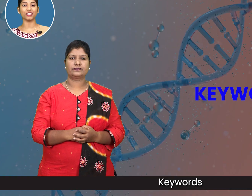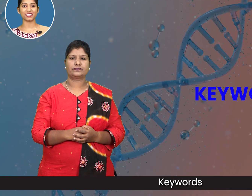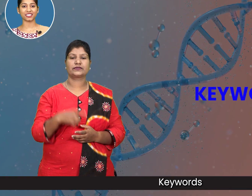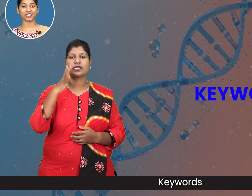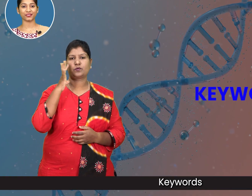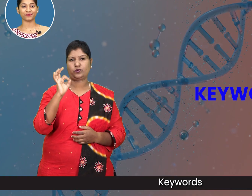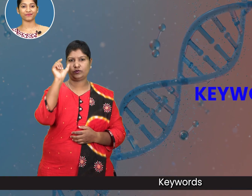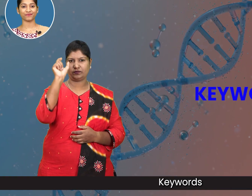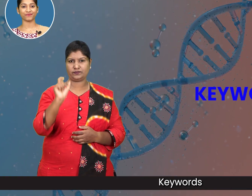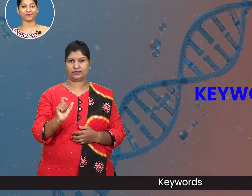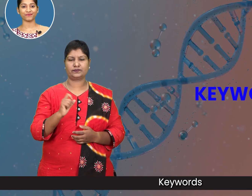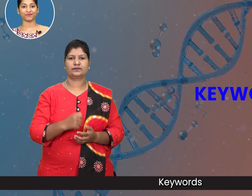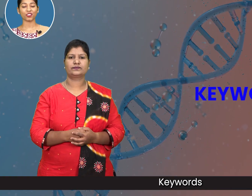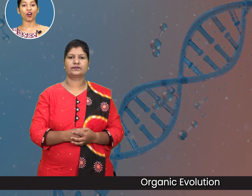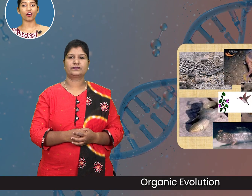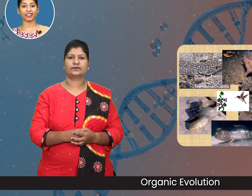Keywords: